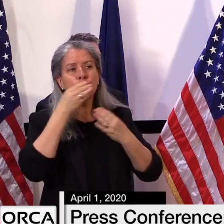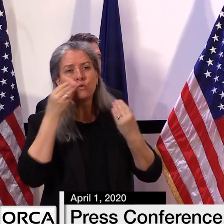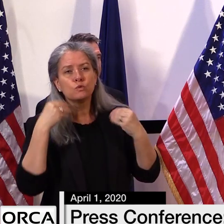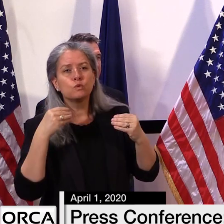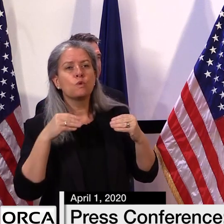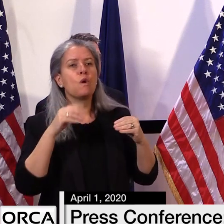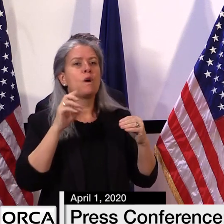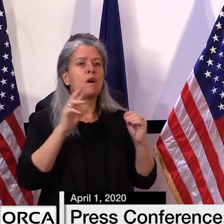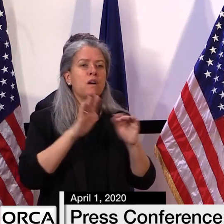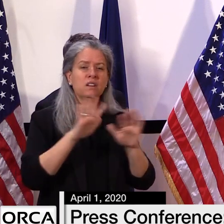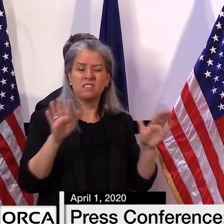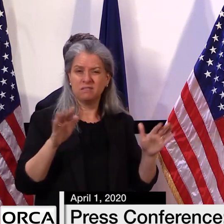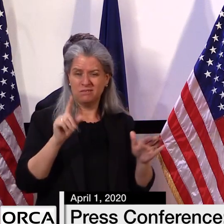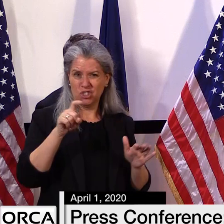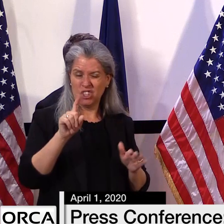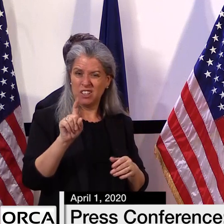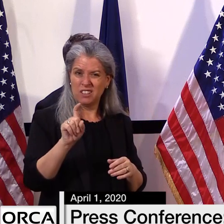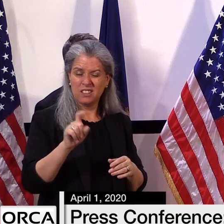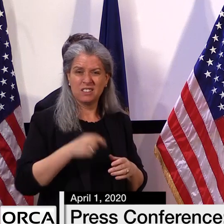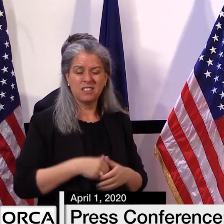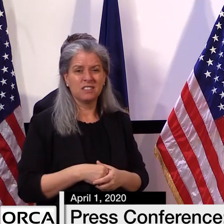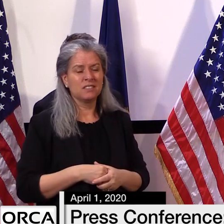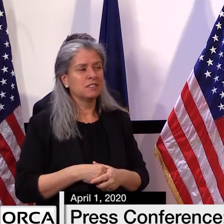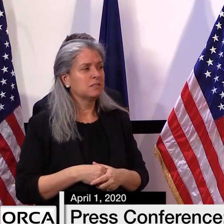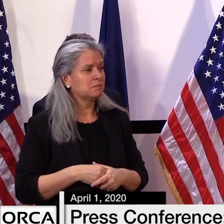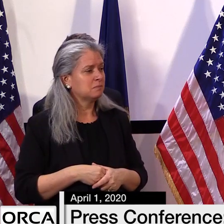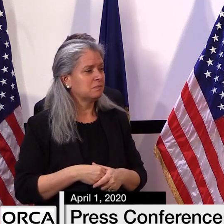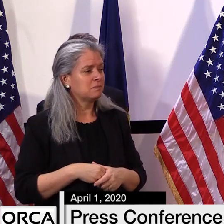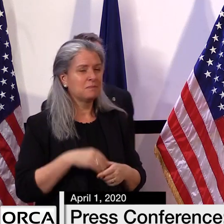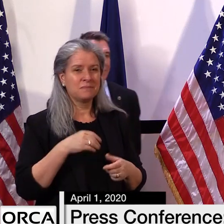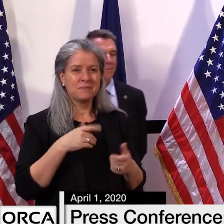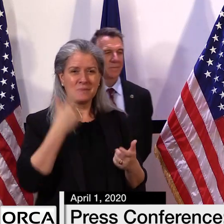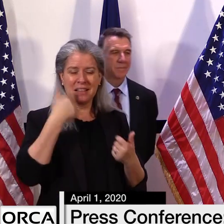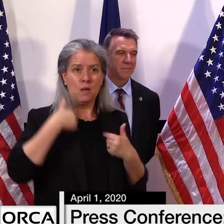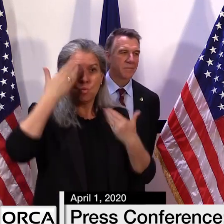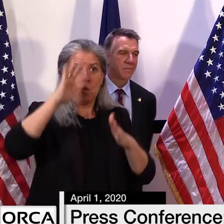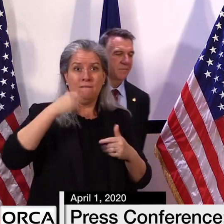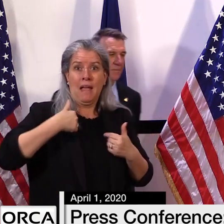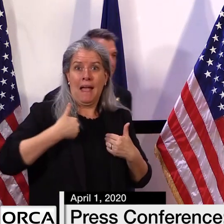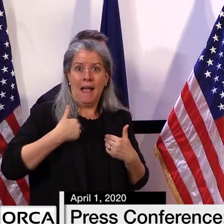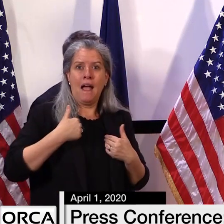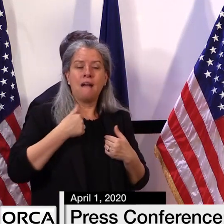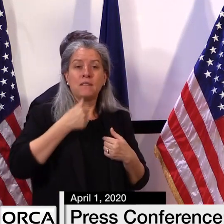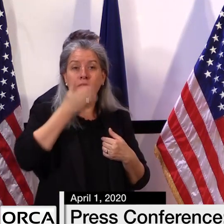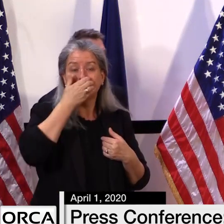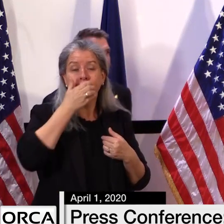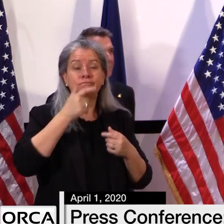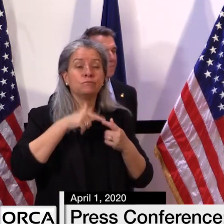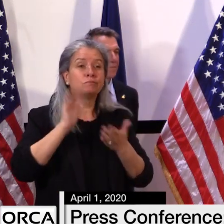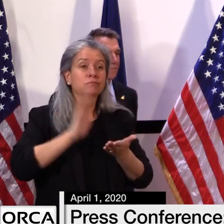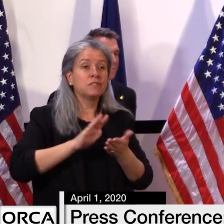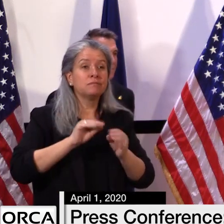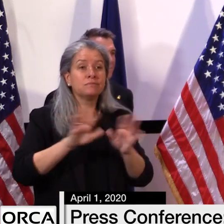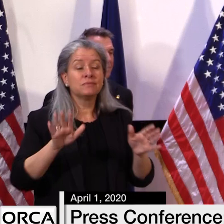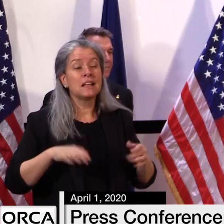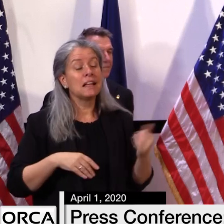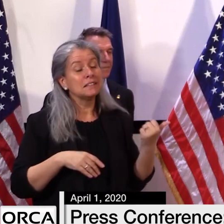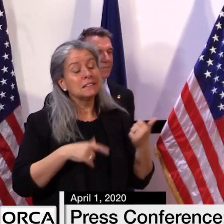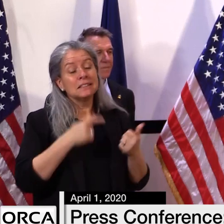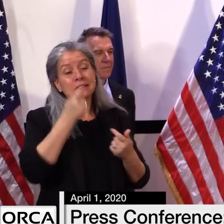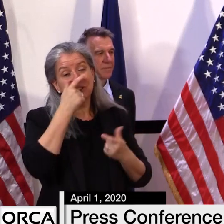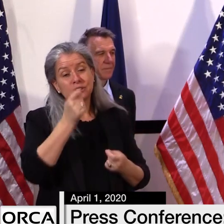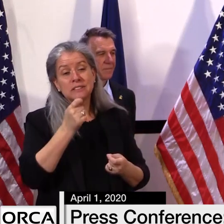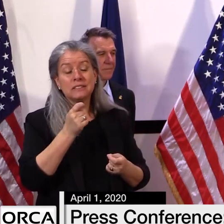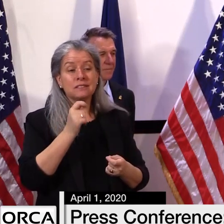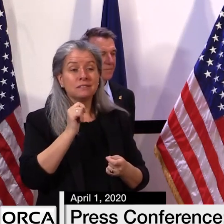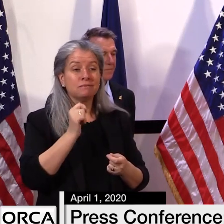the chances that they might expose others to a virus that they might have and not know it yet? Yeah, that's an interesting suggestion, and certainly one